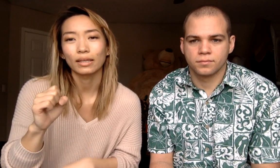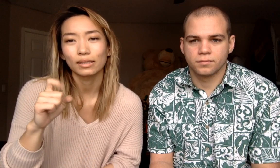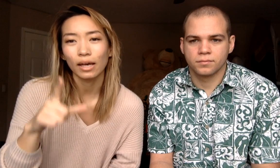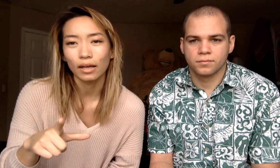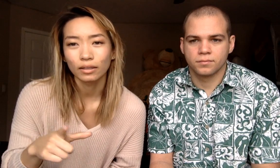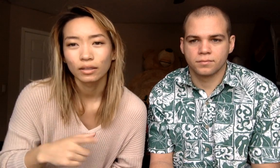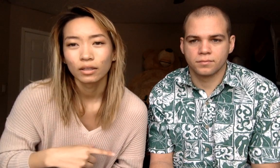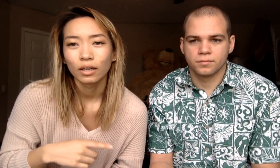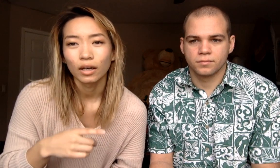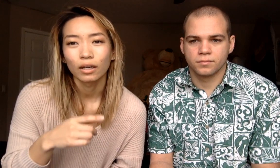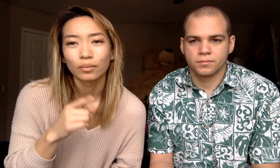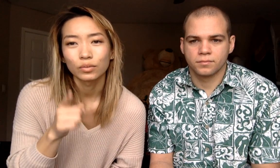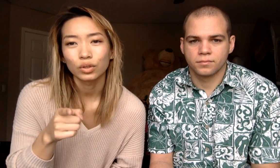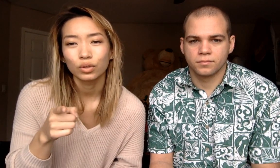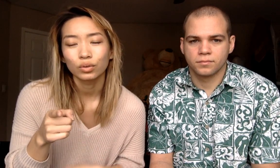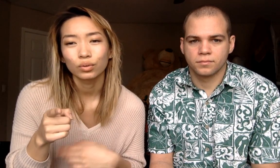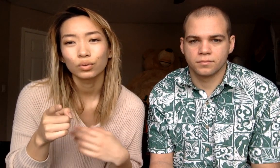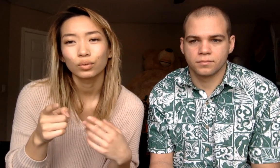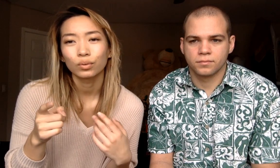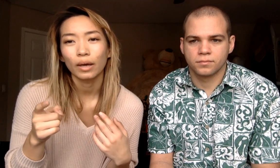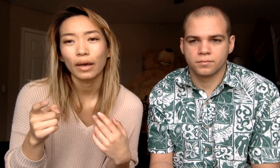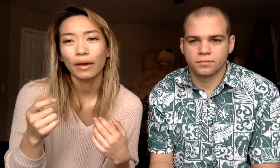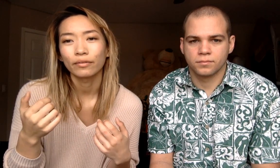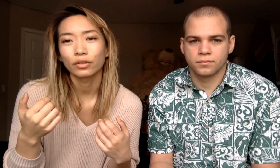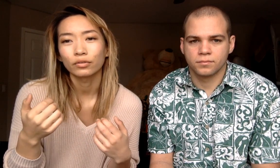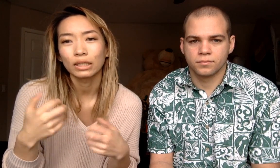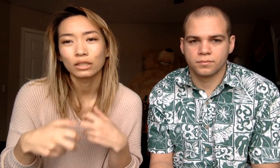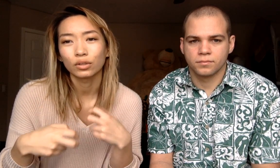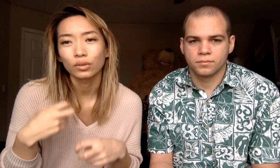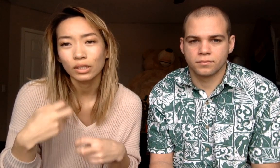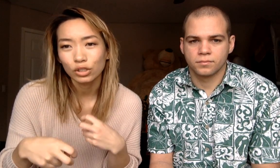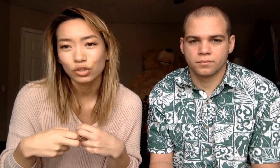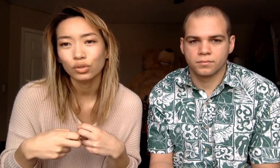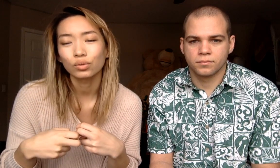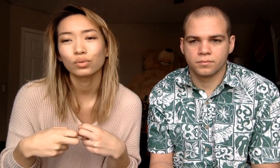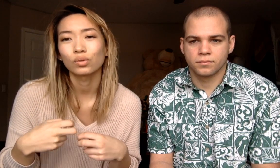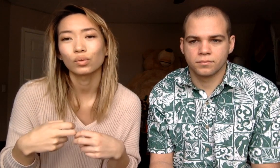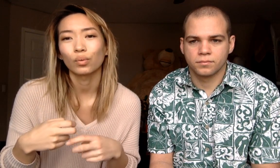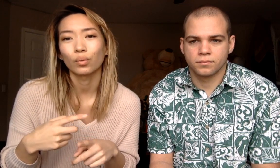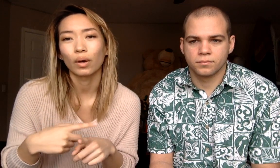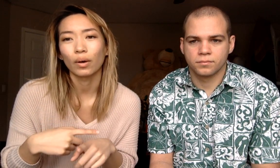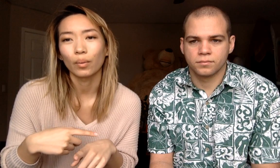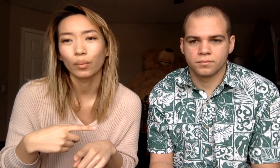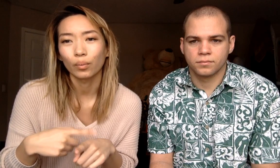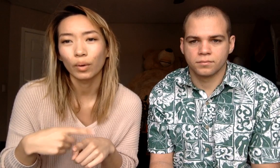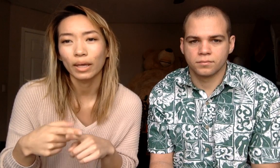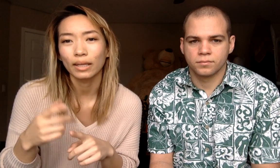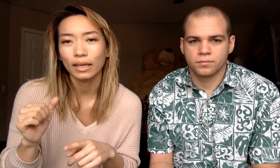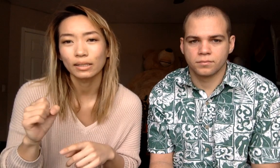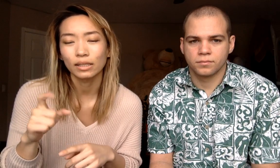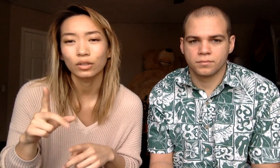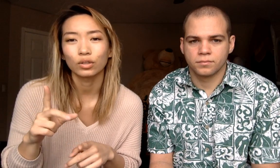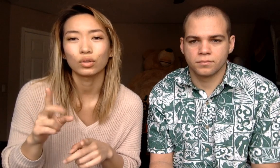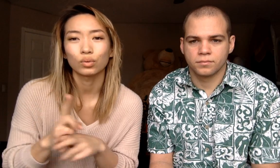ASL? Do you ever run into those issues when ASL